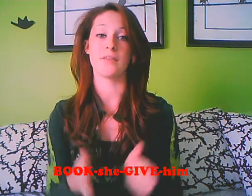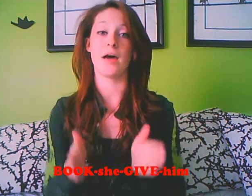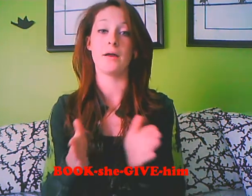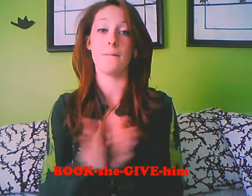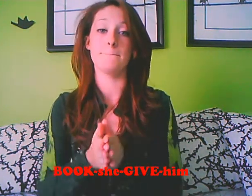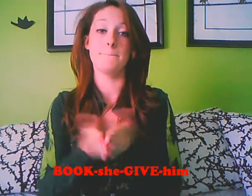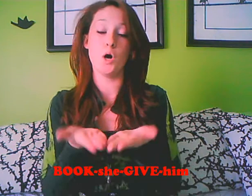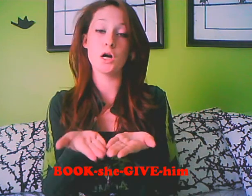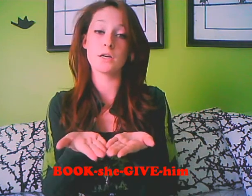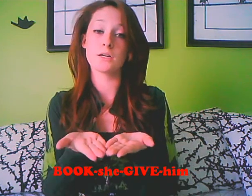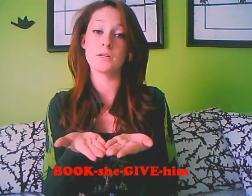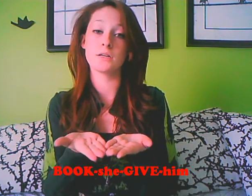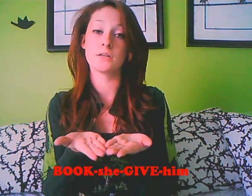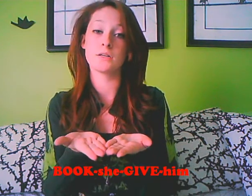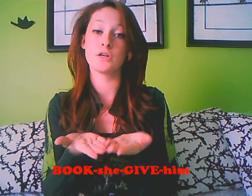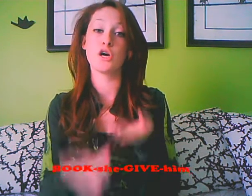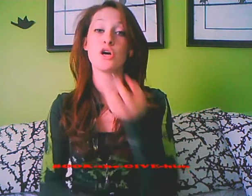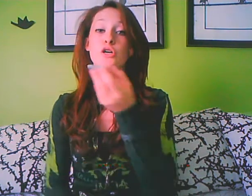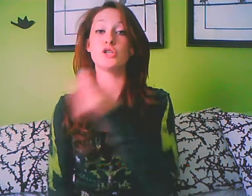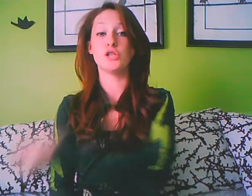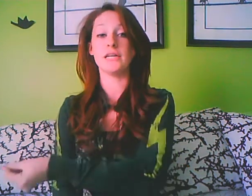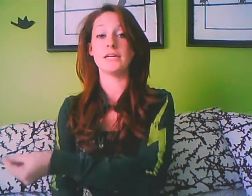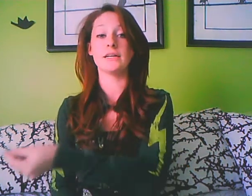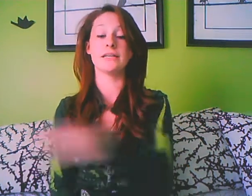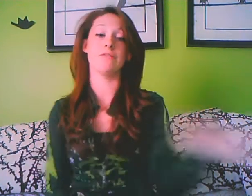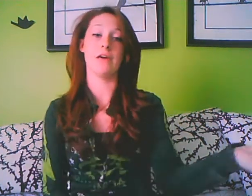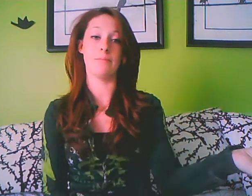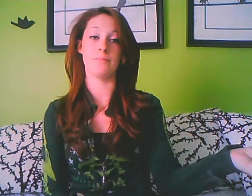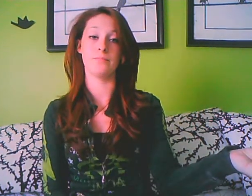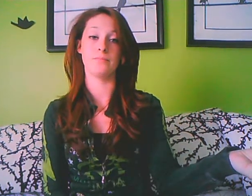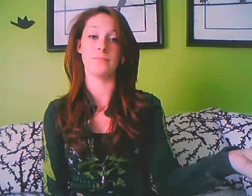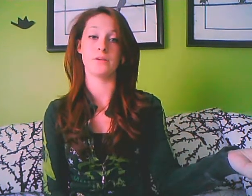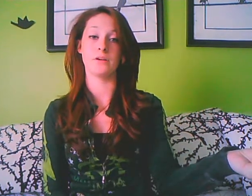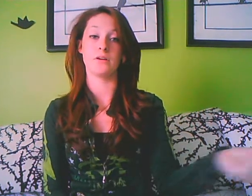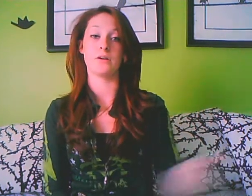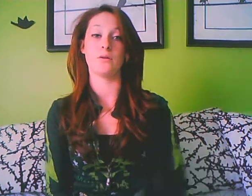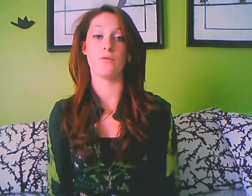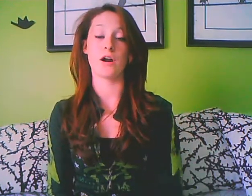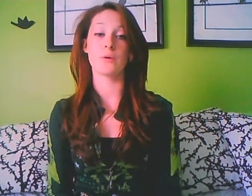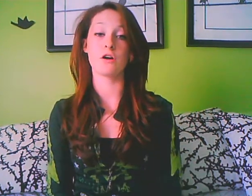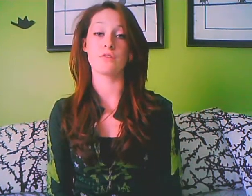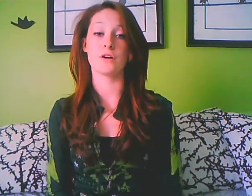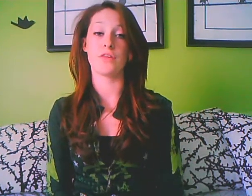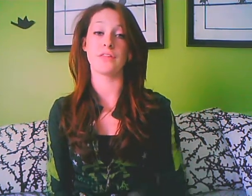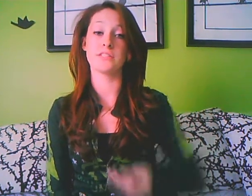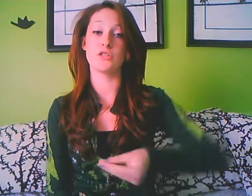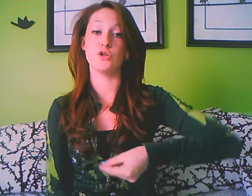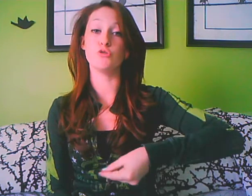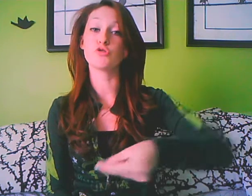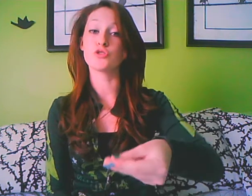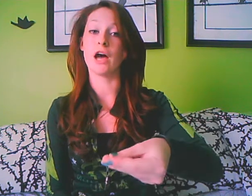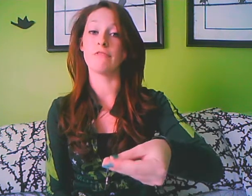that book, she, give, him. We've already went over that this is the neutral sign for